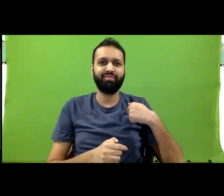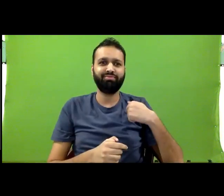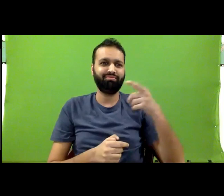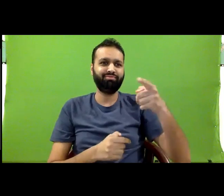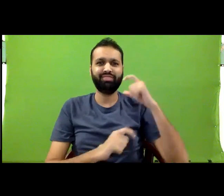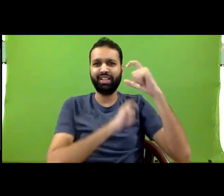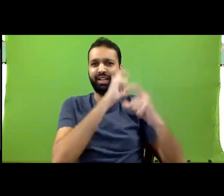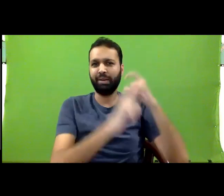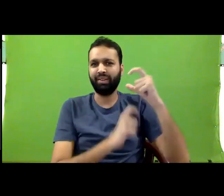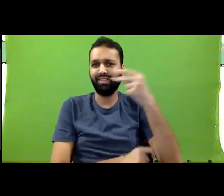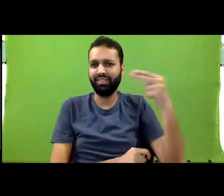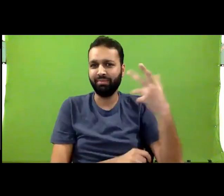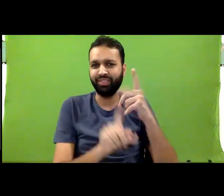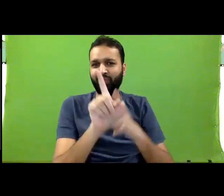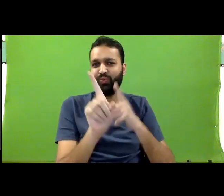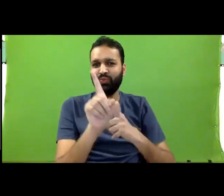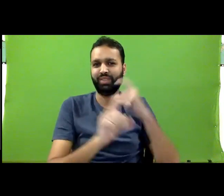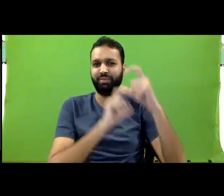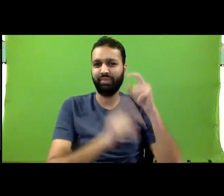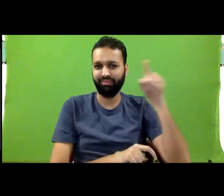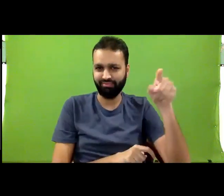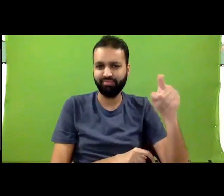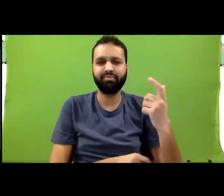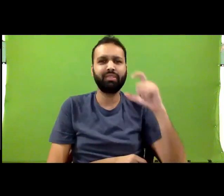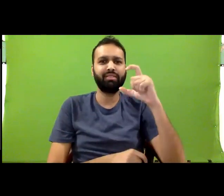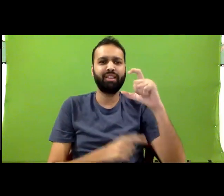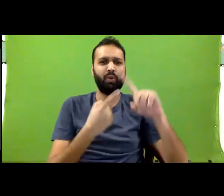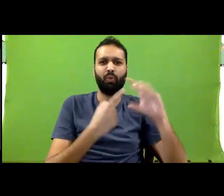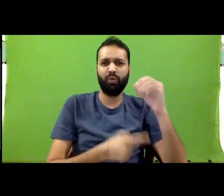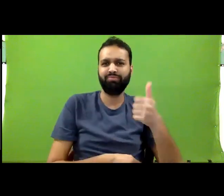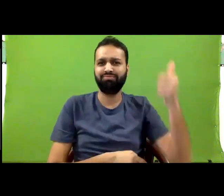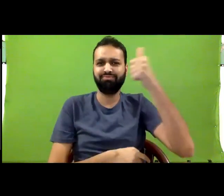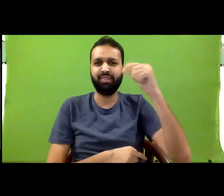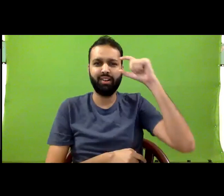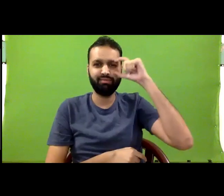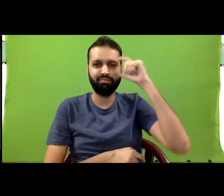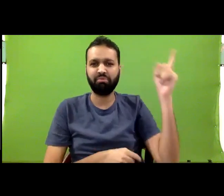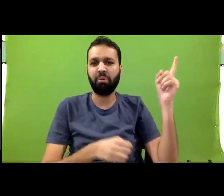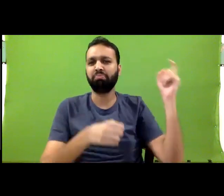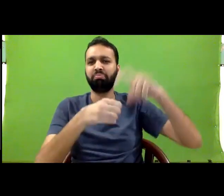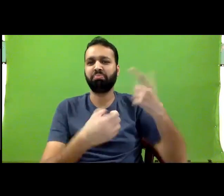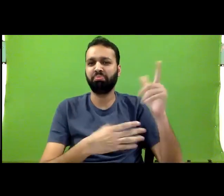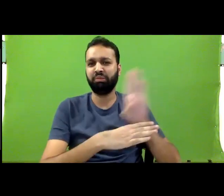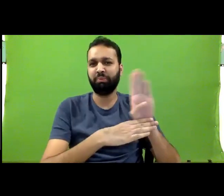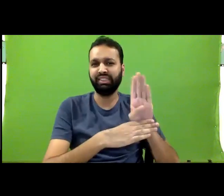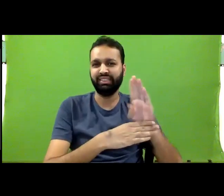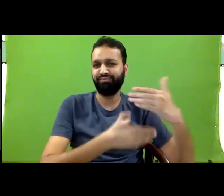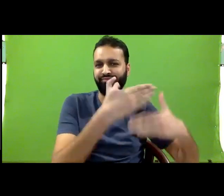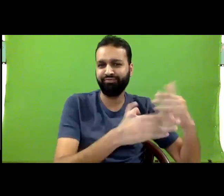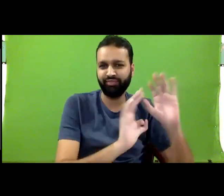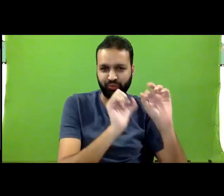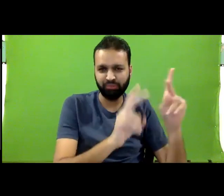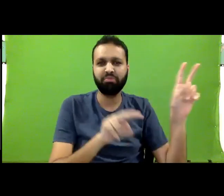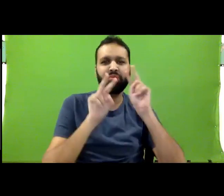all. And the company name Uniki, as you can see, I am the CEO is